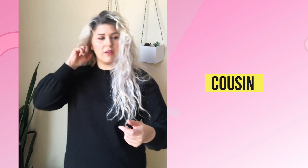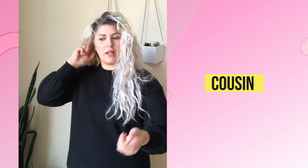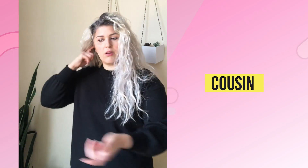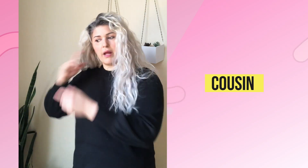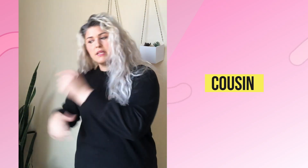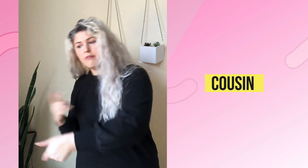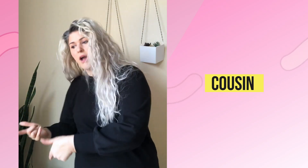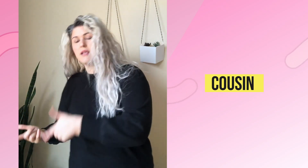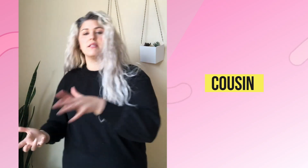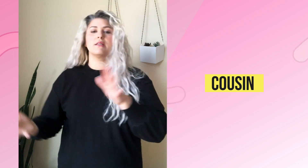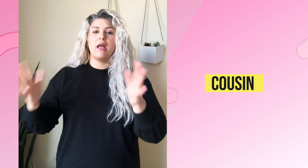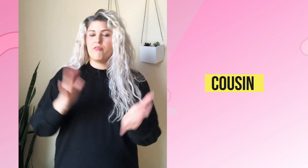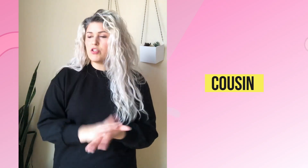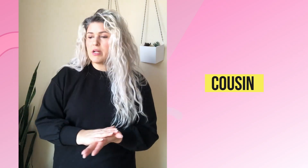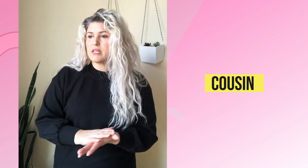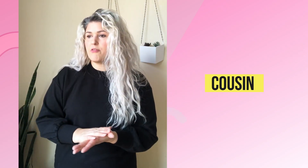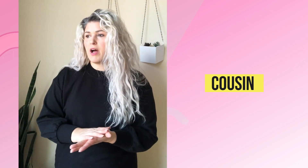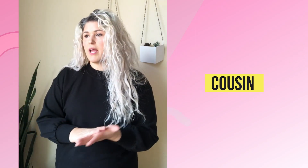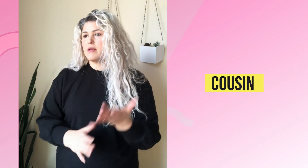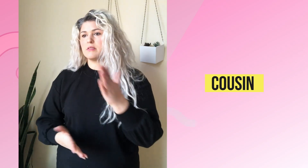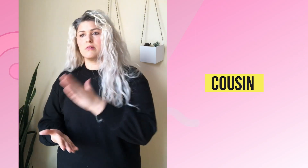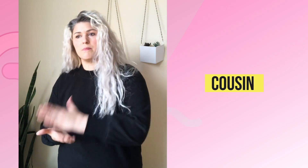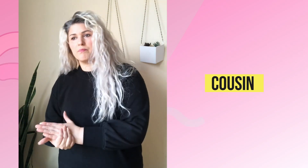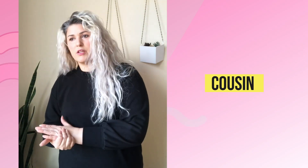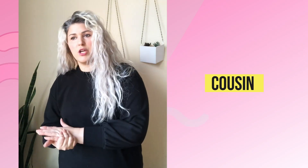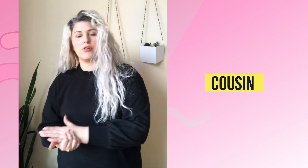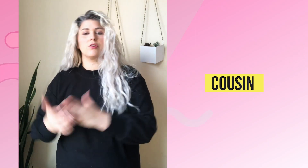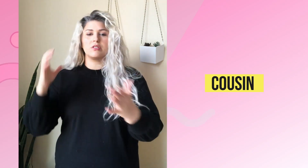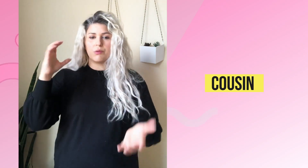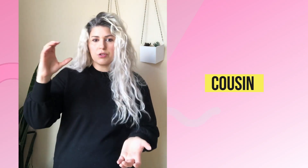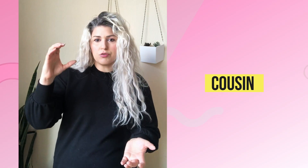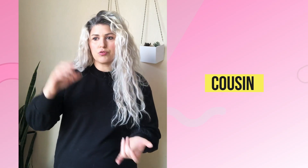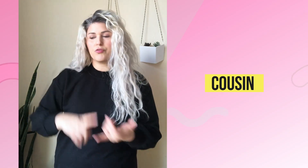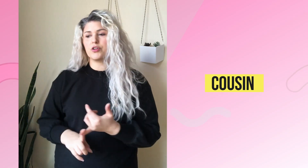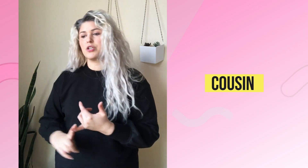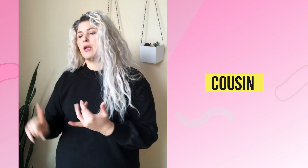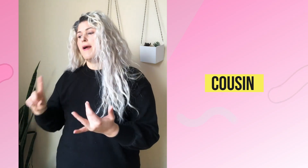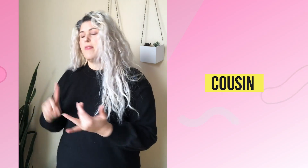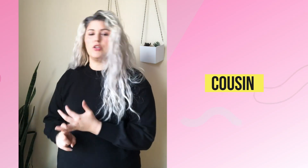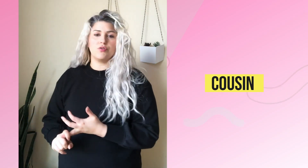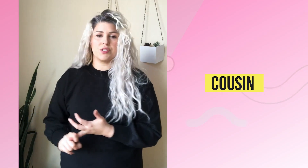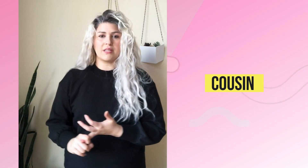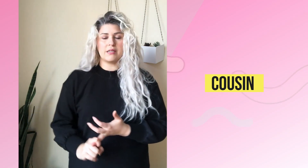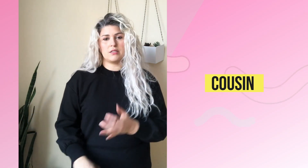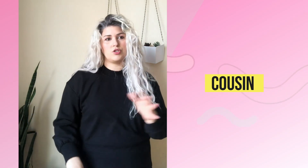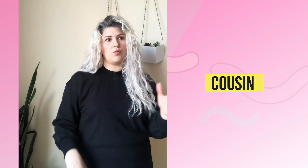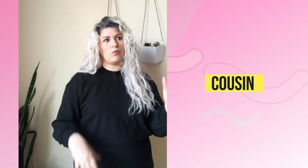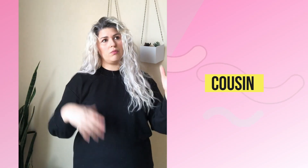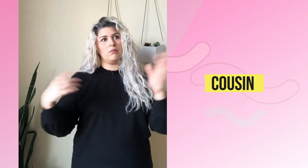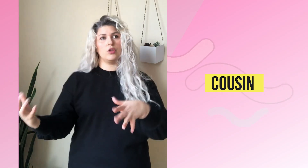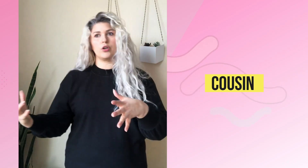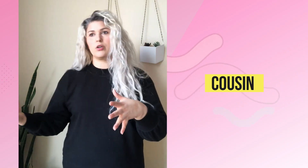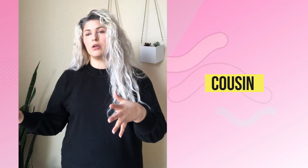what if they don't identify as this? If they don't identify as a gender, stick with the neutral version and then use the signs that